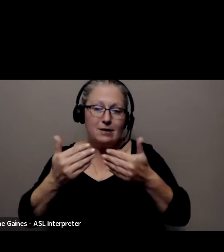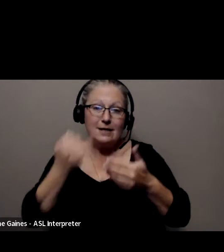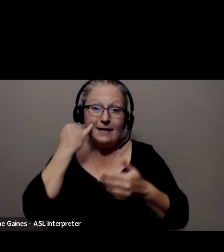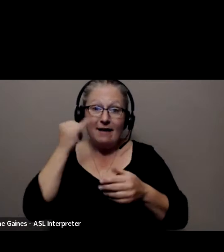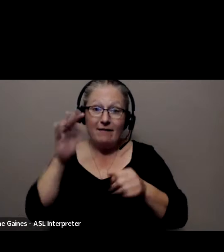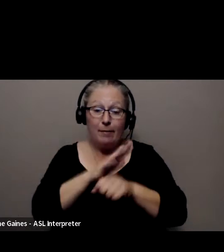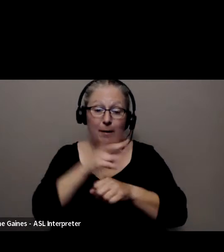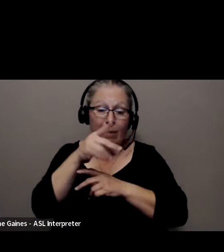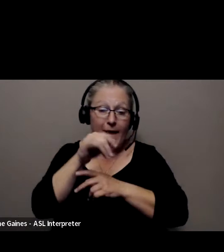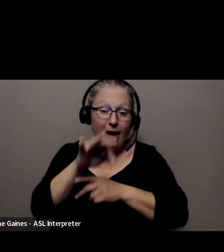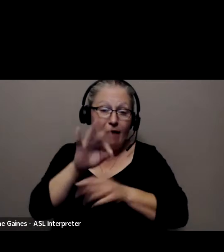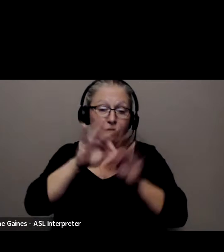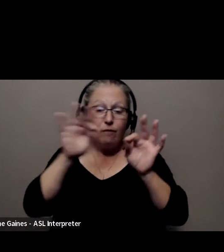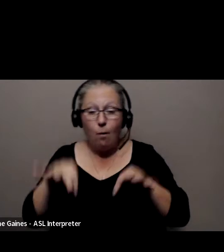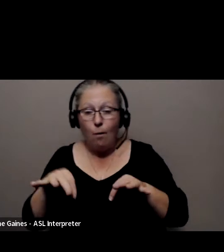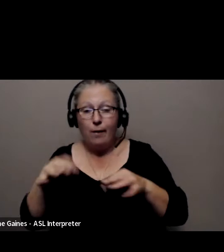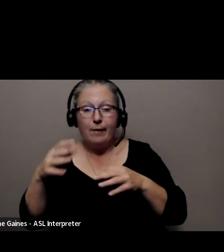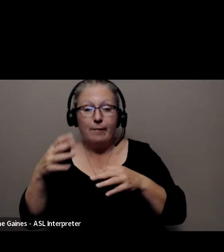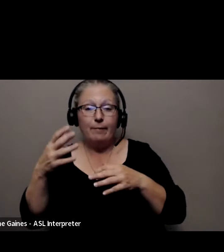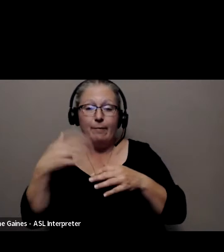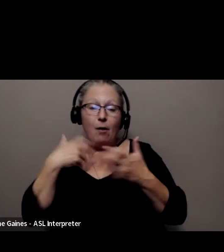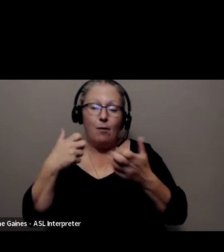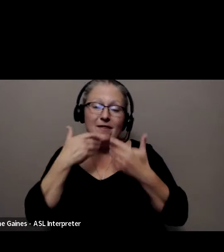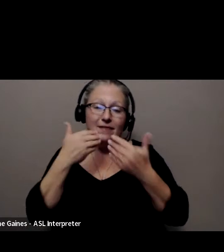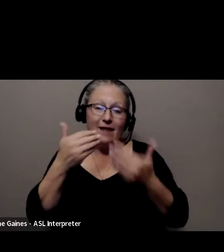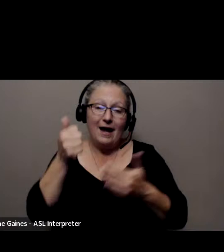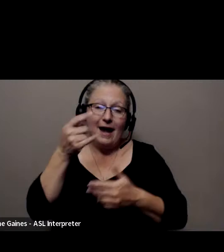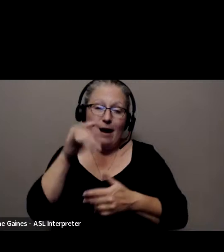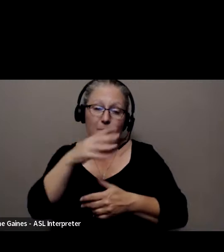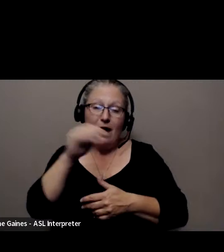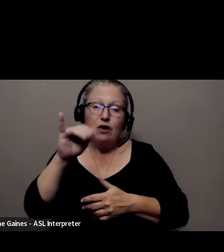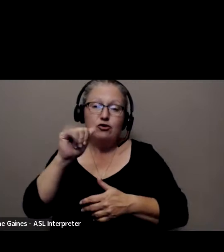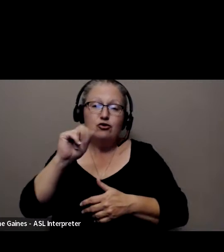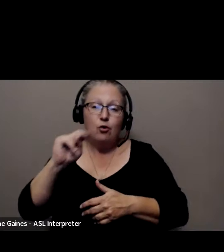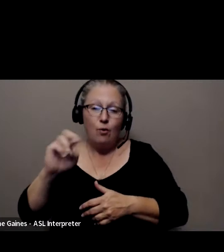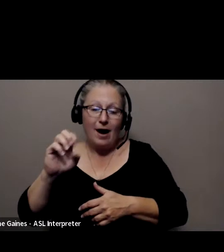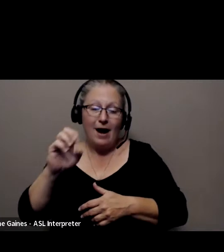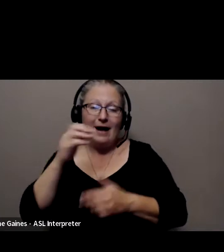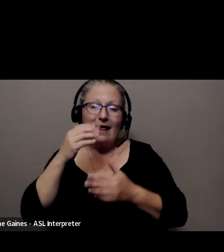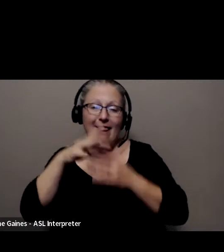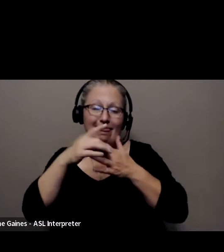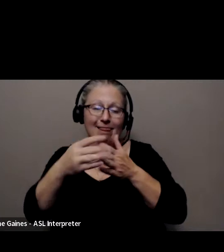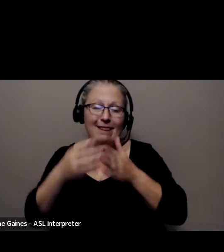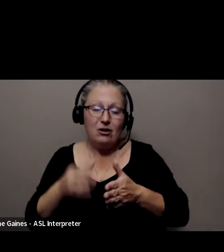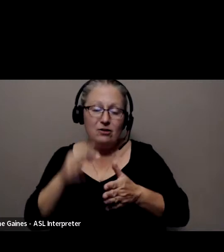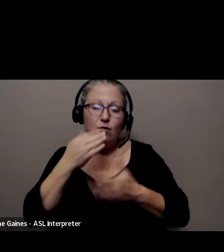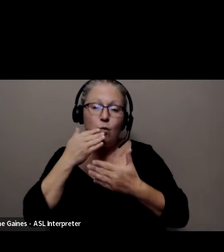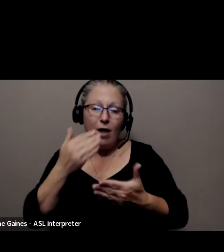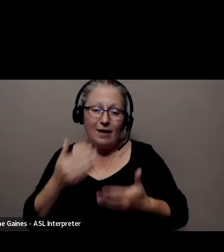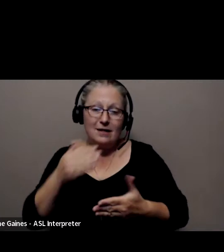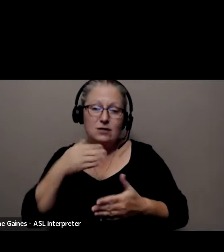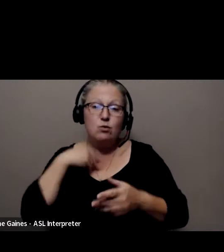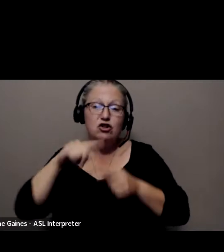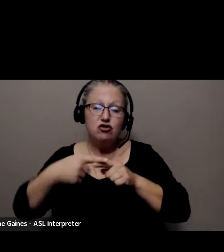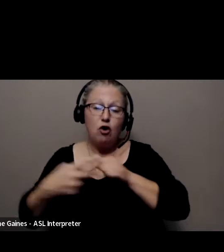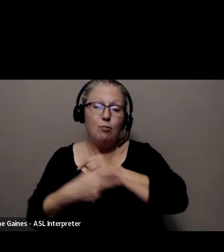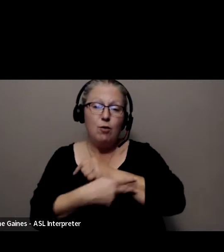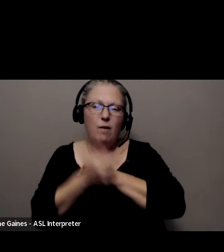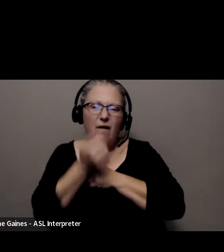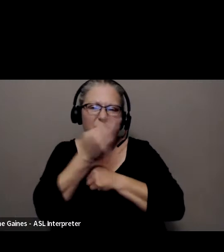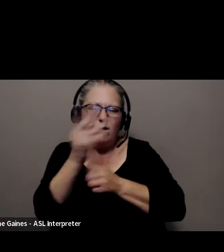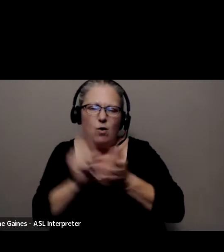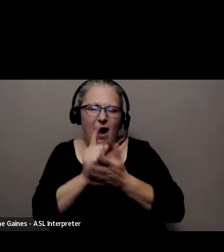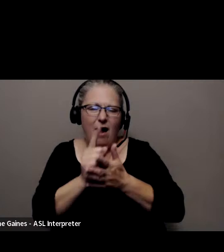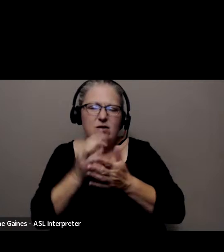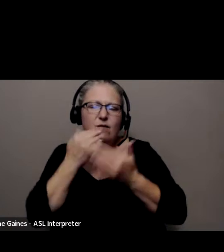completing PAFs, forms. And I want to thank April and Joanne, leaders of wellness. We started Bridge with a few hours of